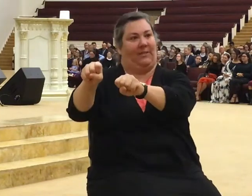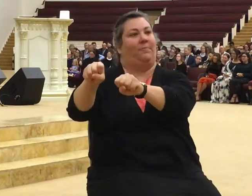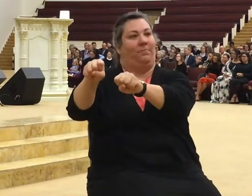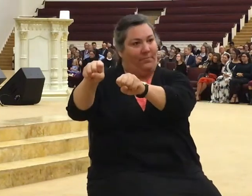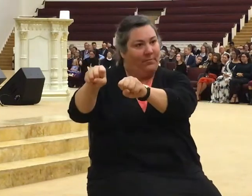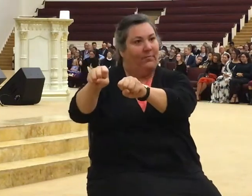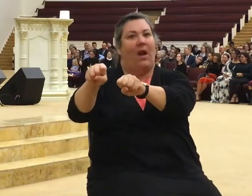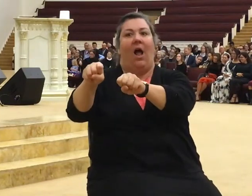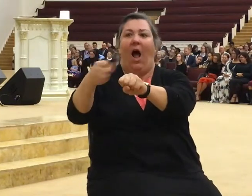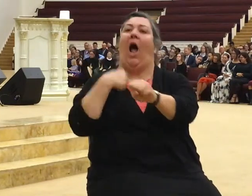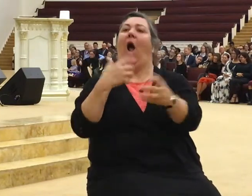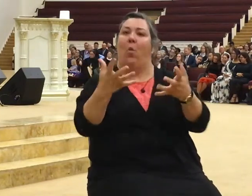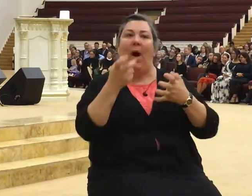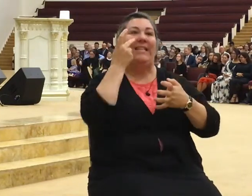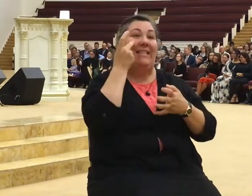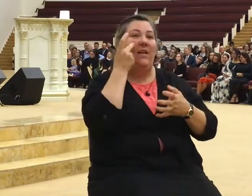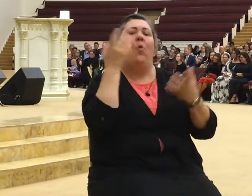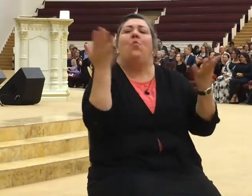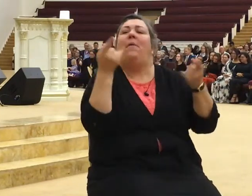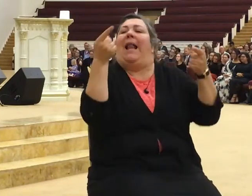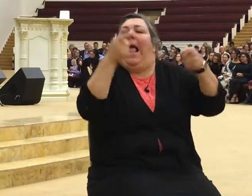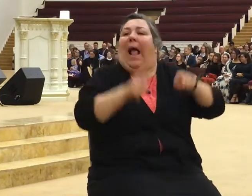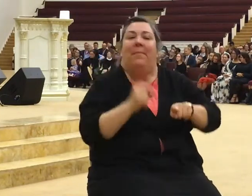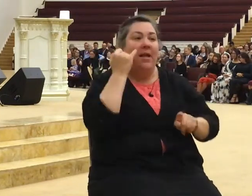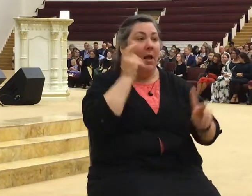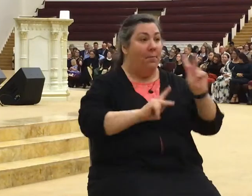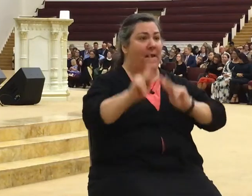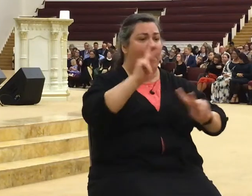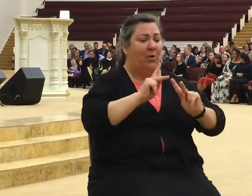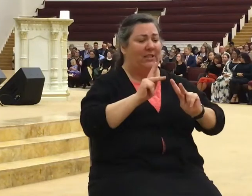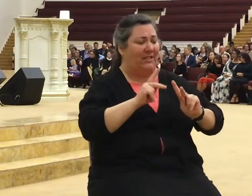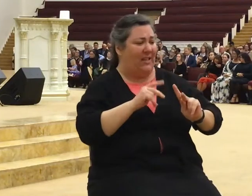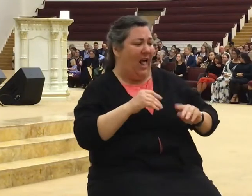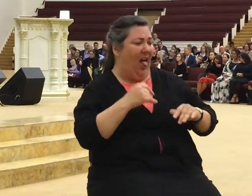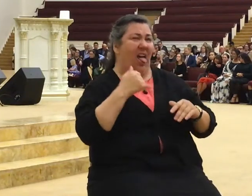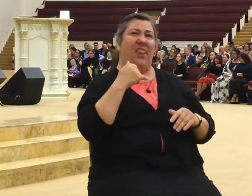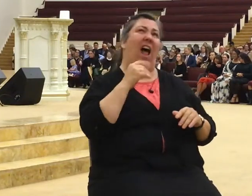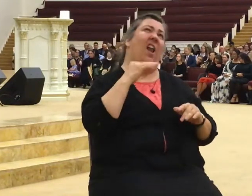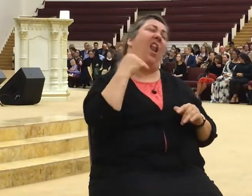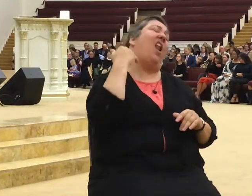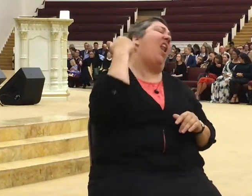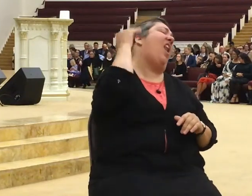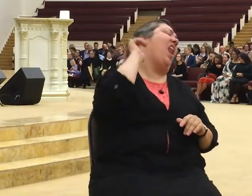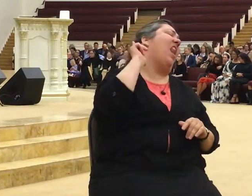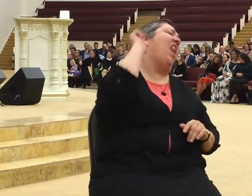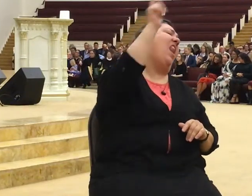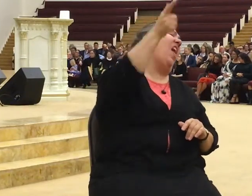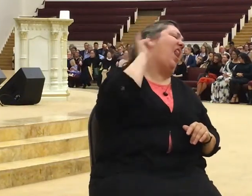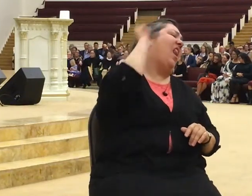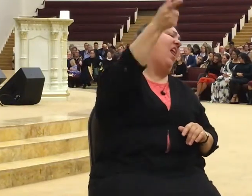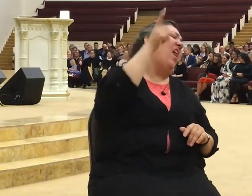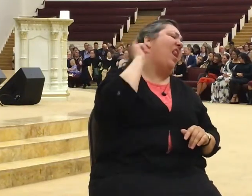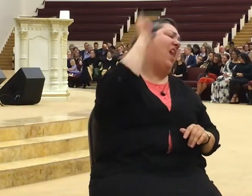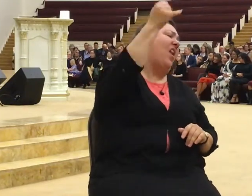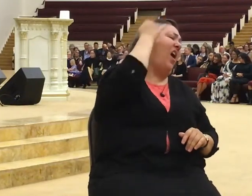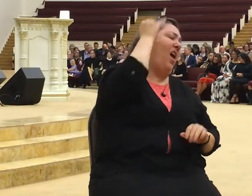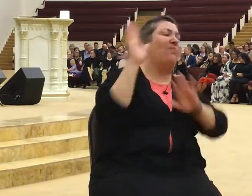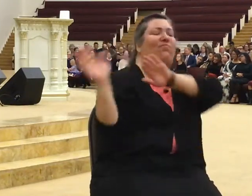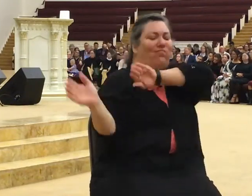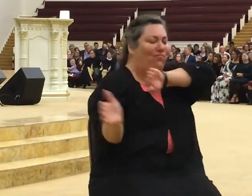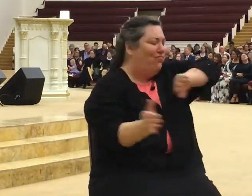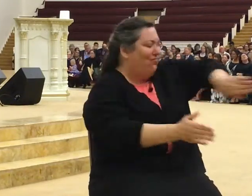I'd really like to see what would happen if people got rid of that somewhere out there mentality and